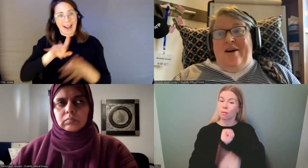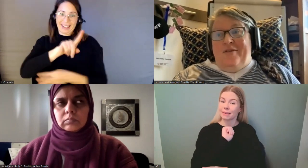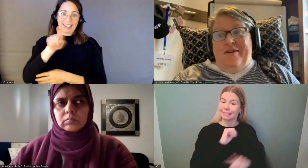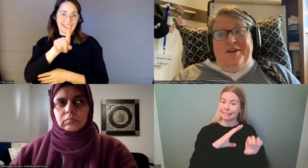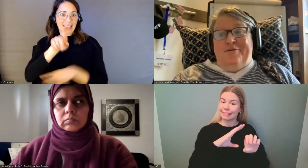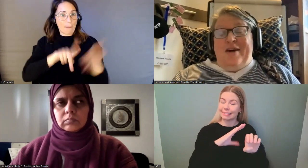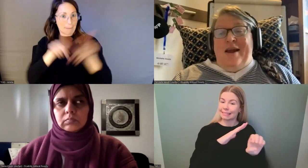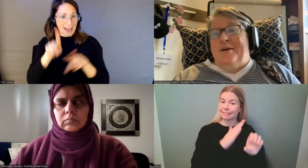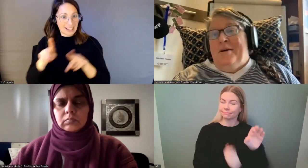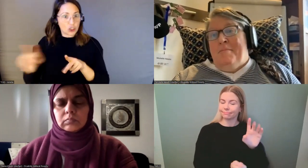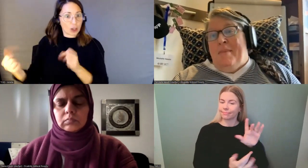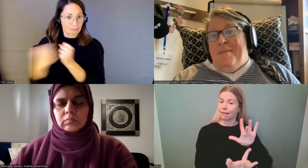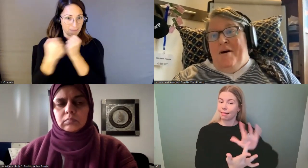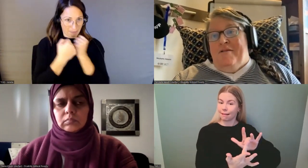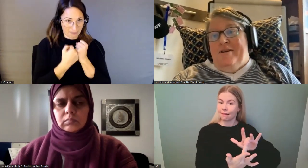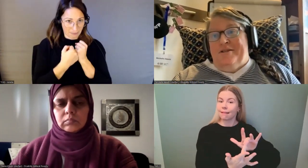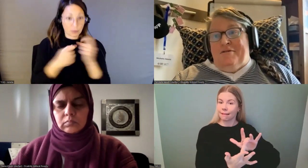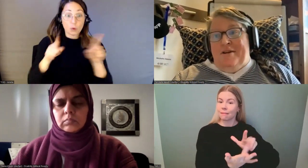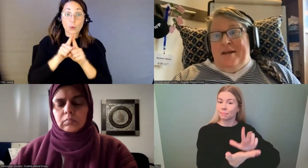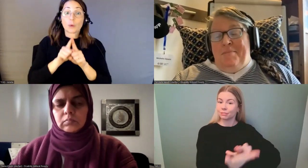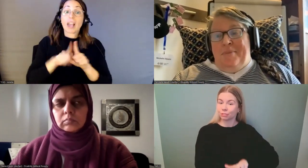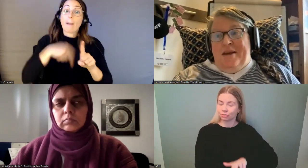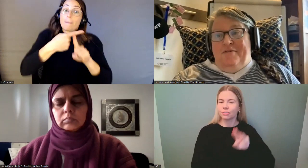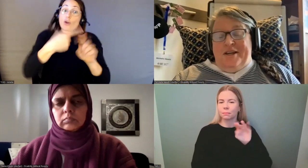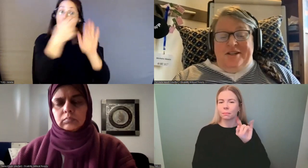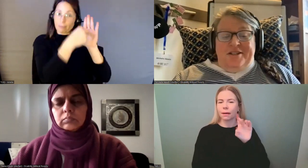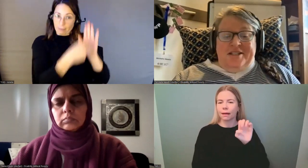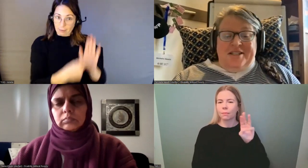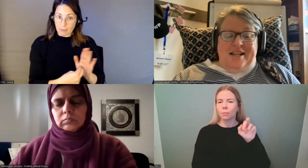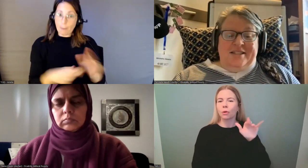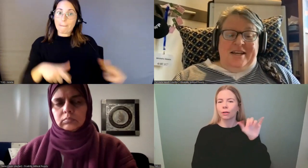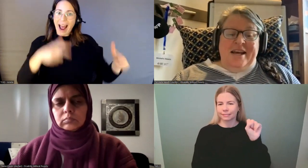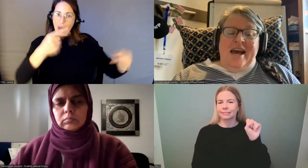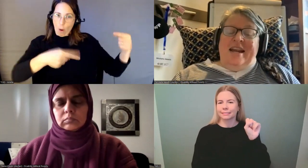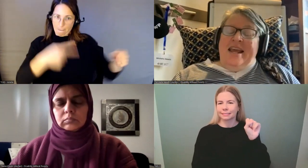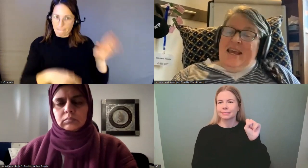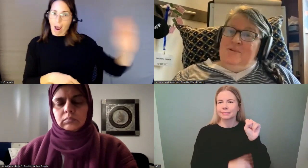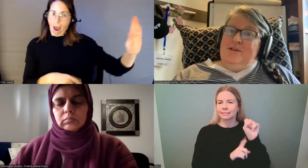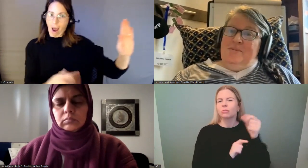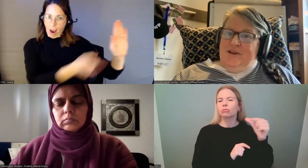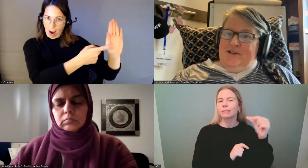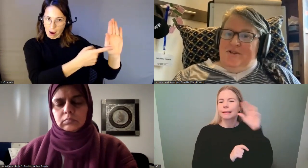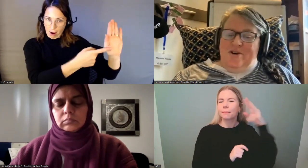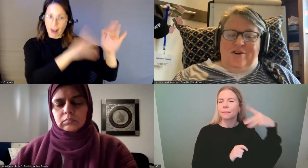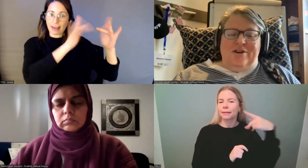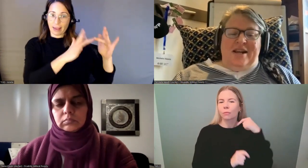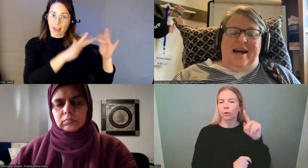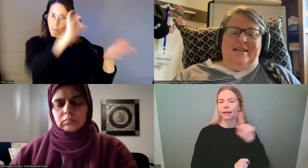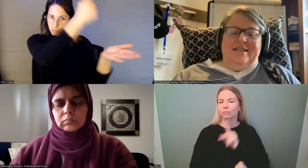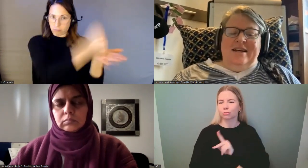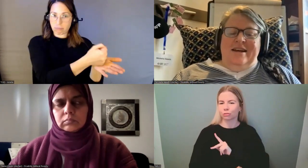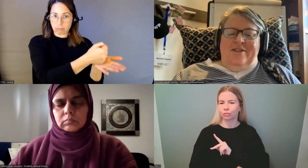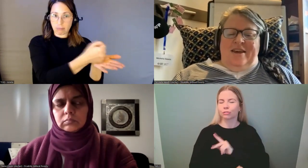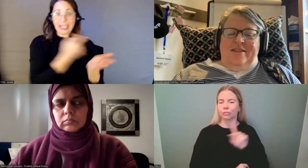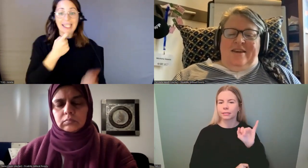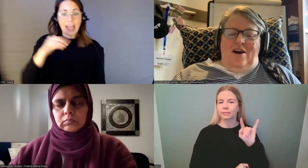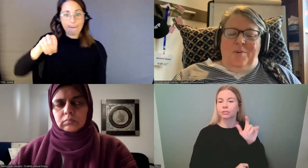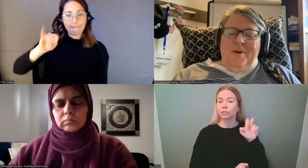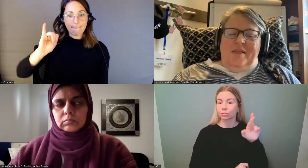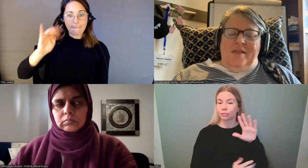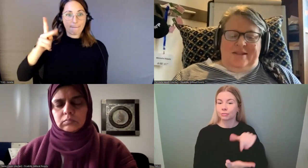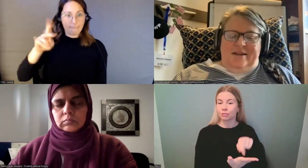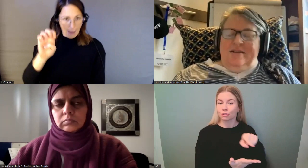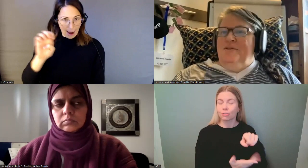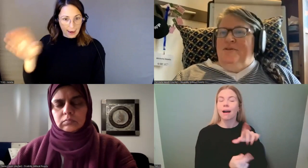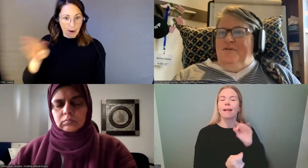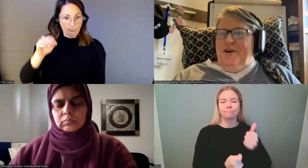authorised by our very good friend, Mike Morris, a Green MP for Kitchener Centre. And he was the person that organised the